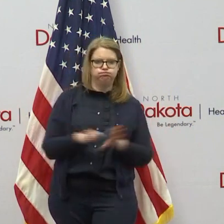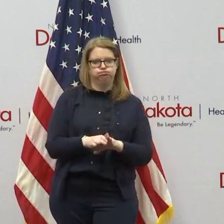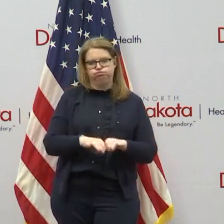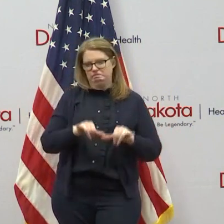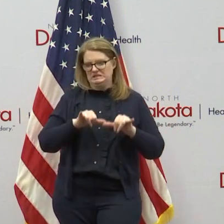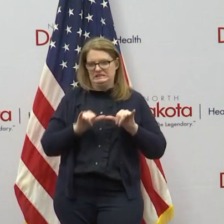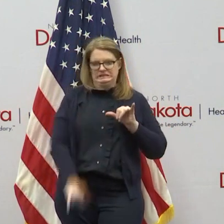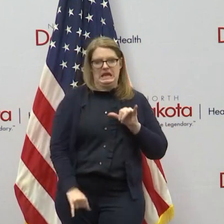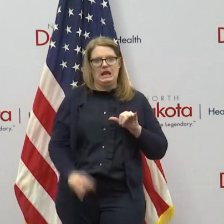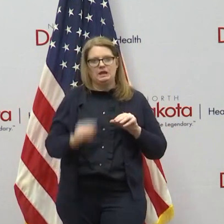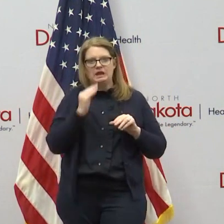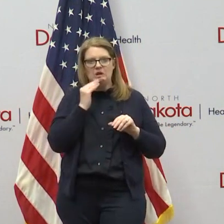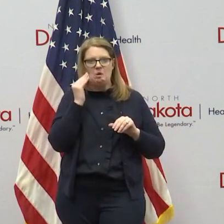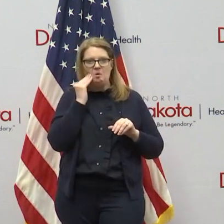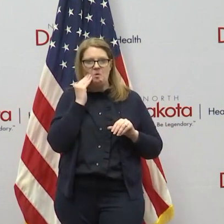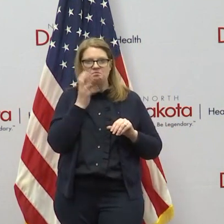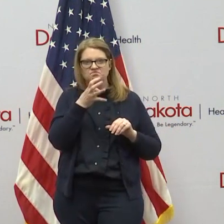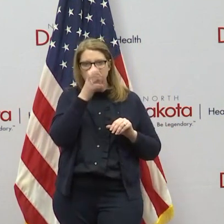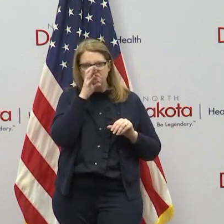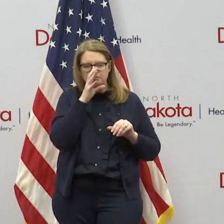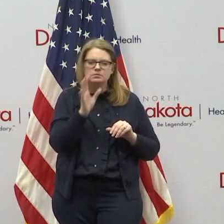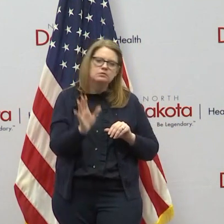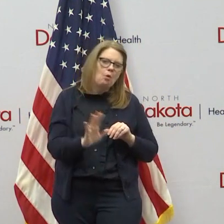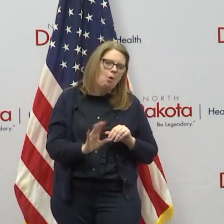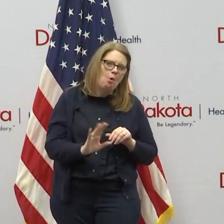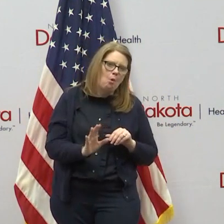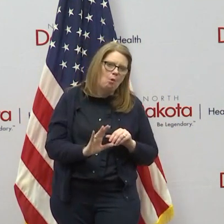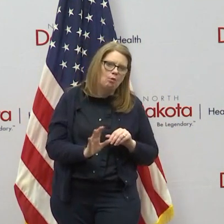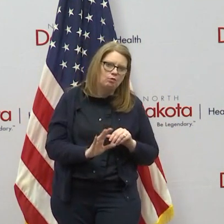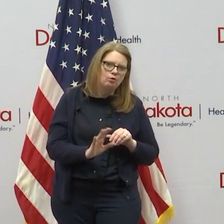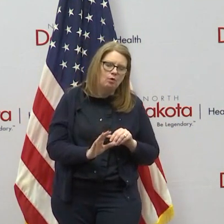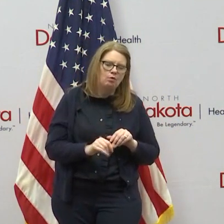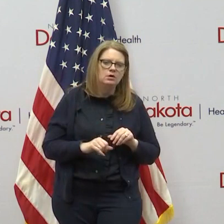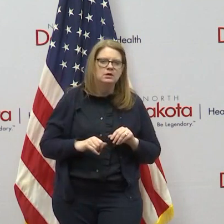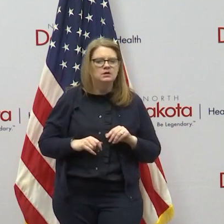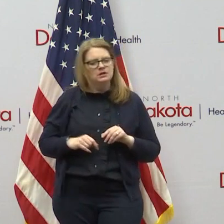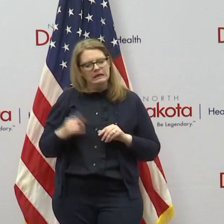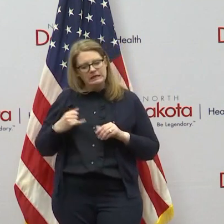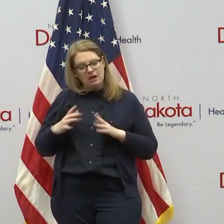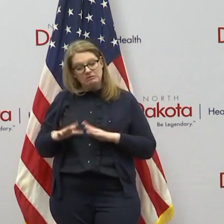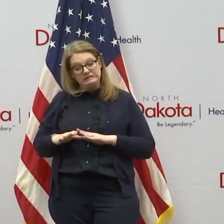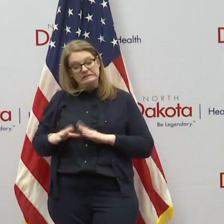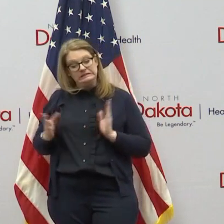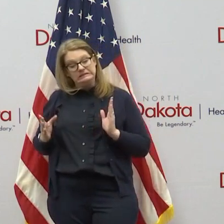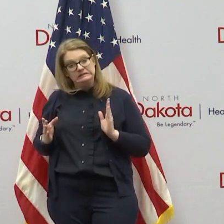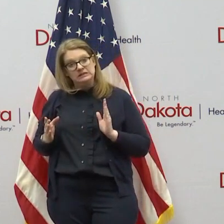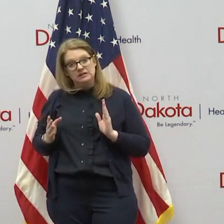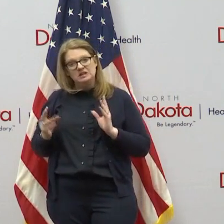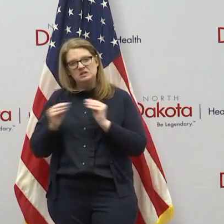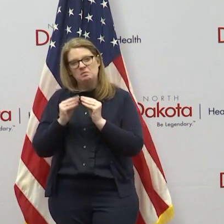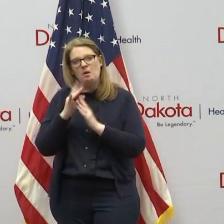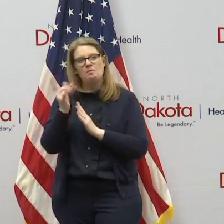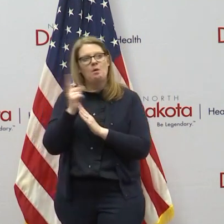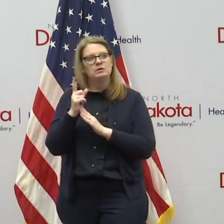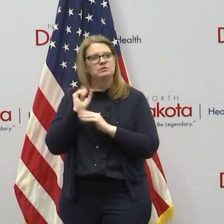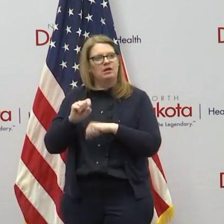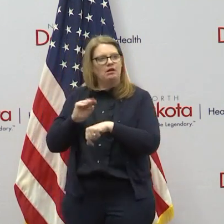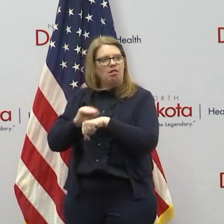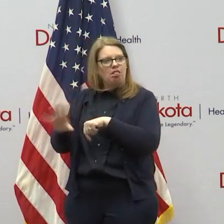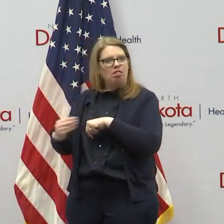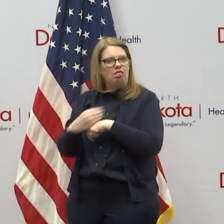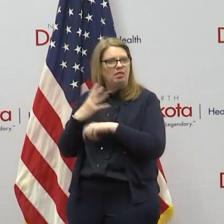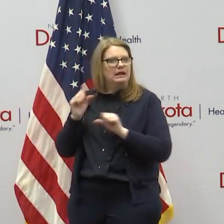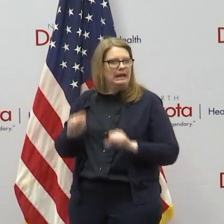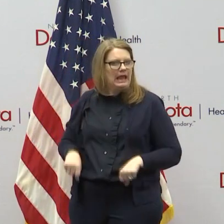place like other states were, but now as we open back up, there'll be more transmissible moments that are occurring. As we've said, a